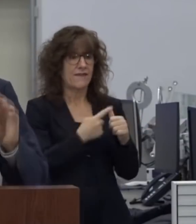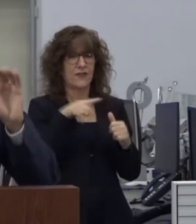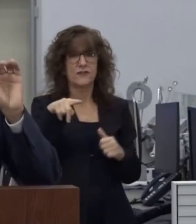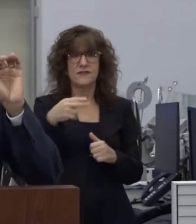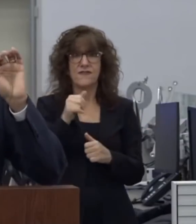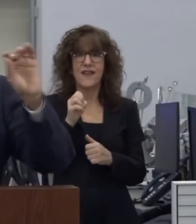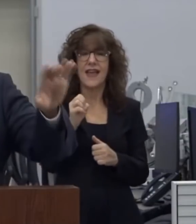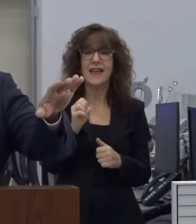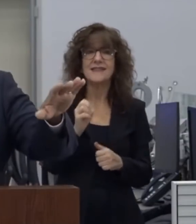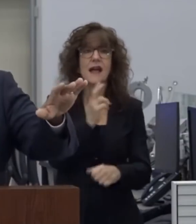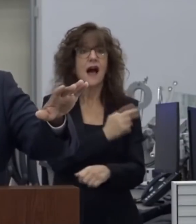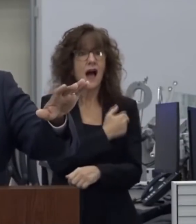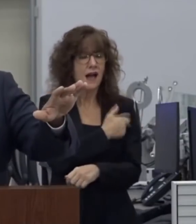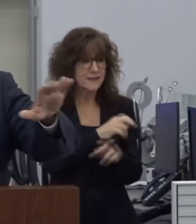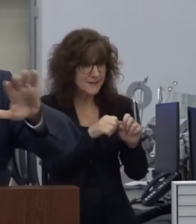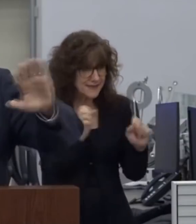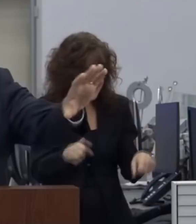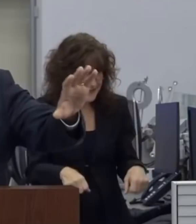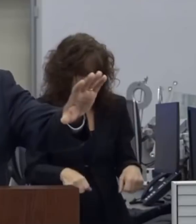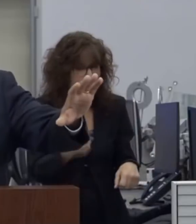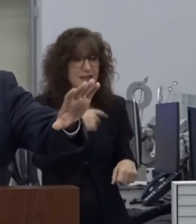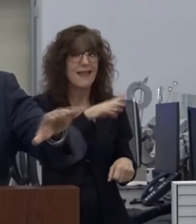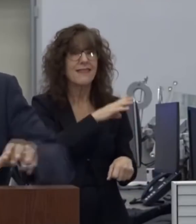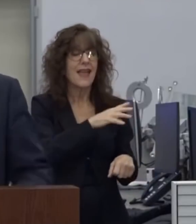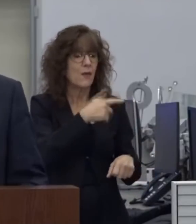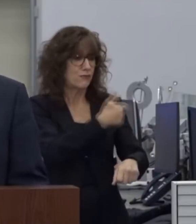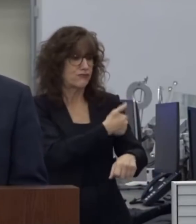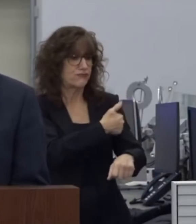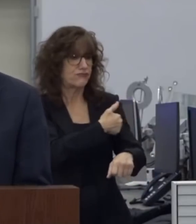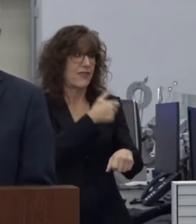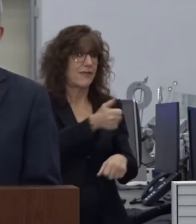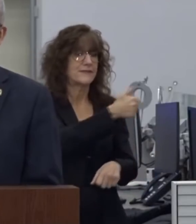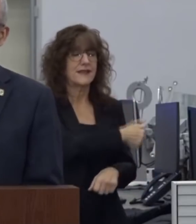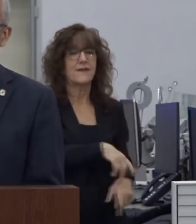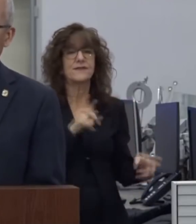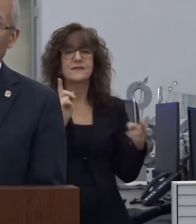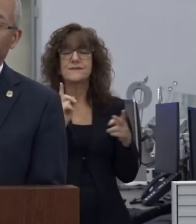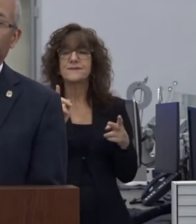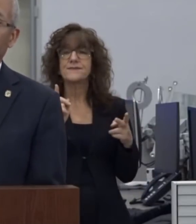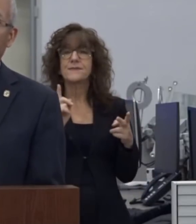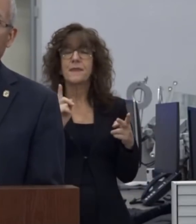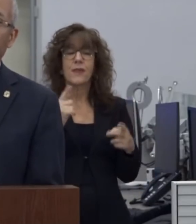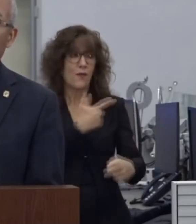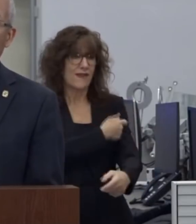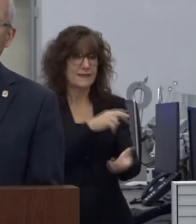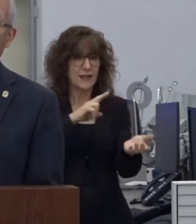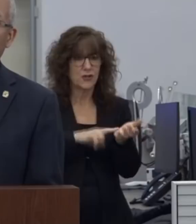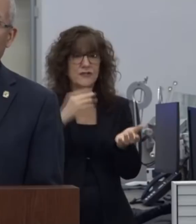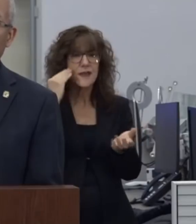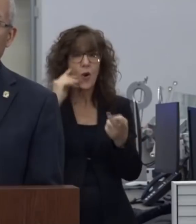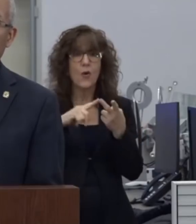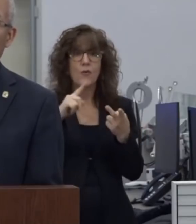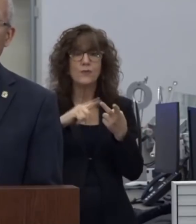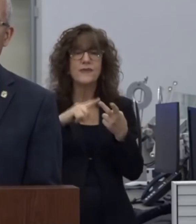it's going to go to the hospital systems, and they are going to give people shots. It's going to go, we're going to vaccinate the nursing homes,